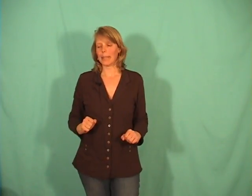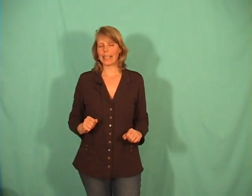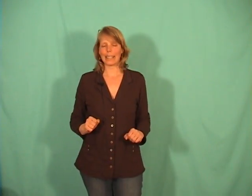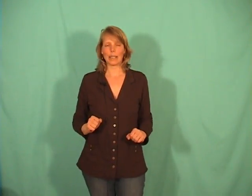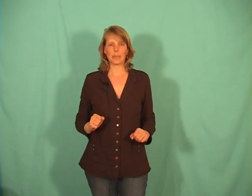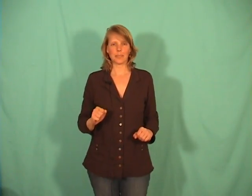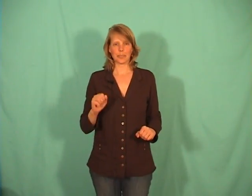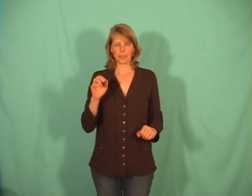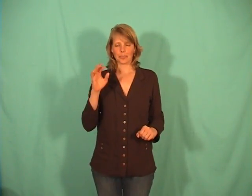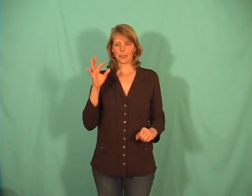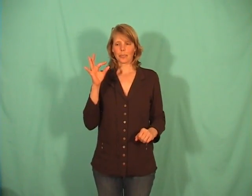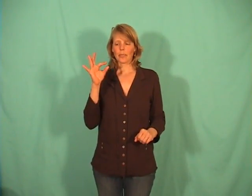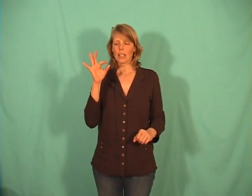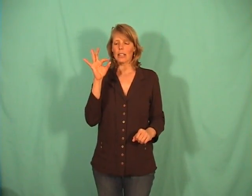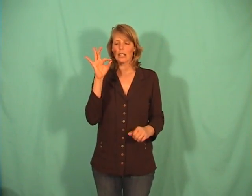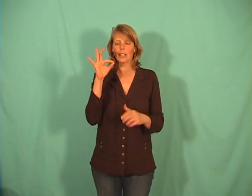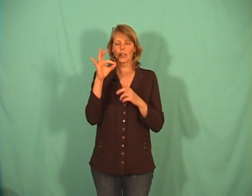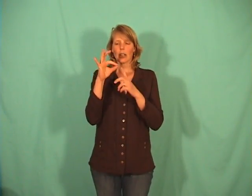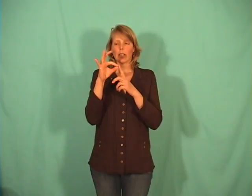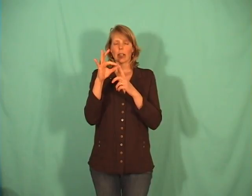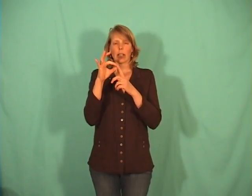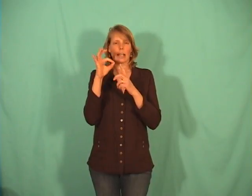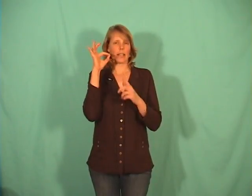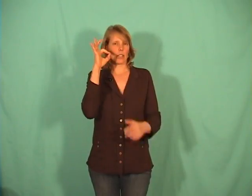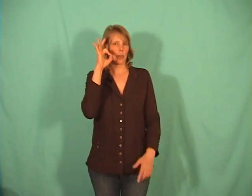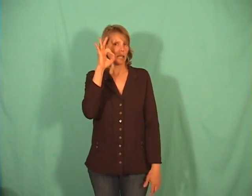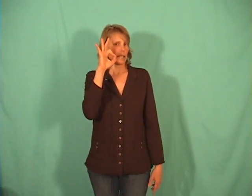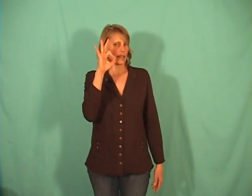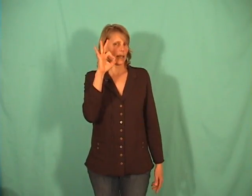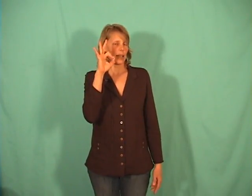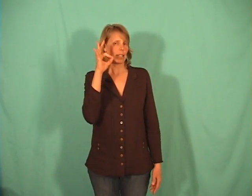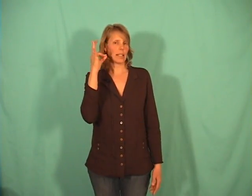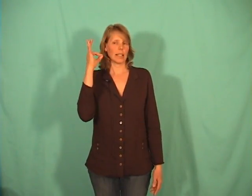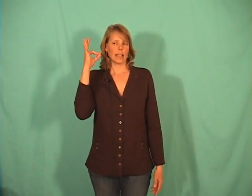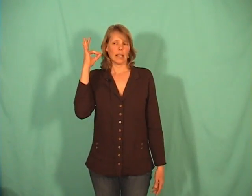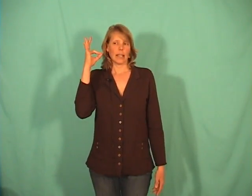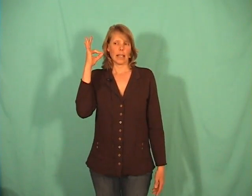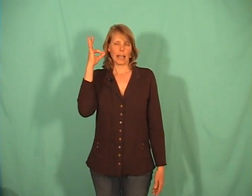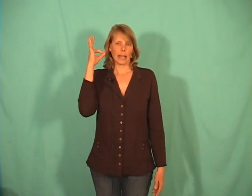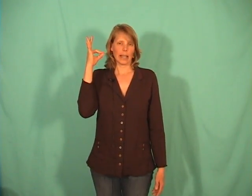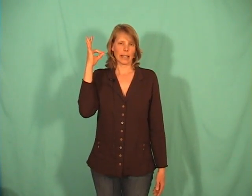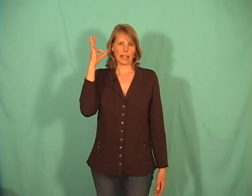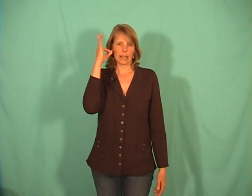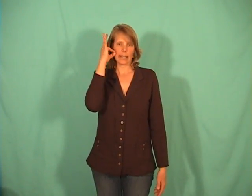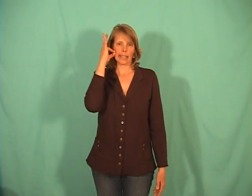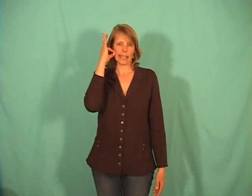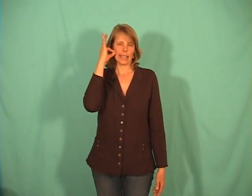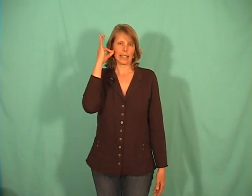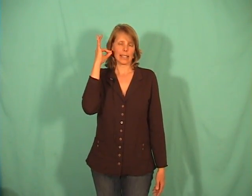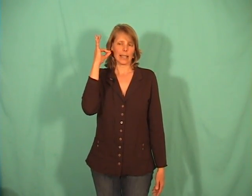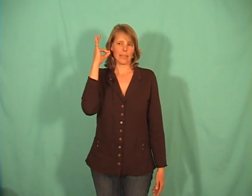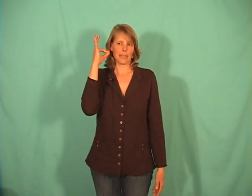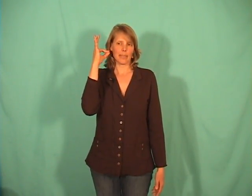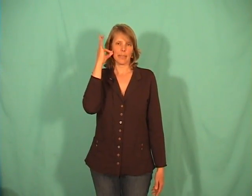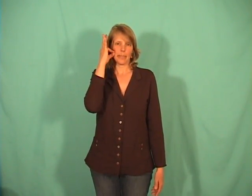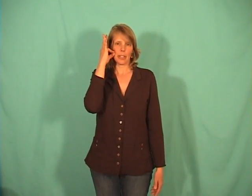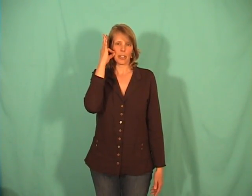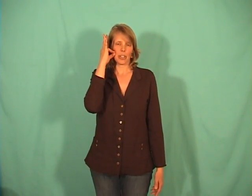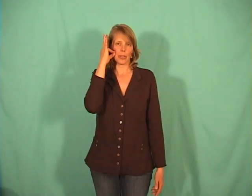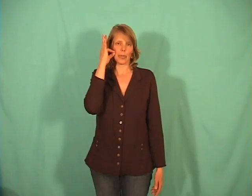Bee. It's like kind of the okay sign, and it's like it's pinching you.